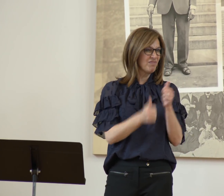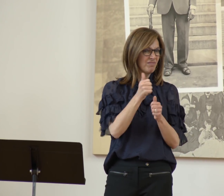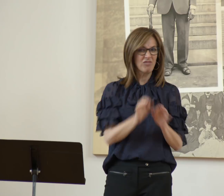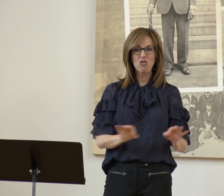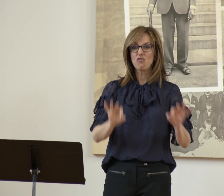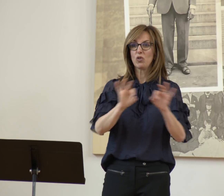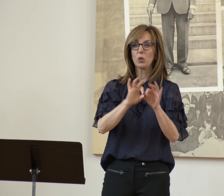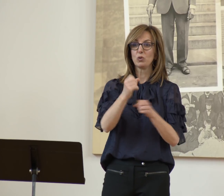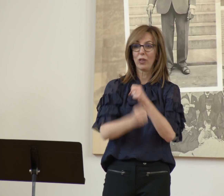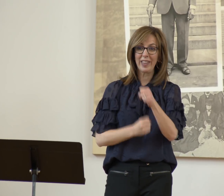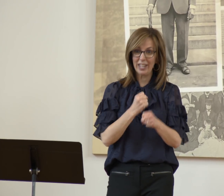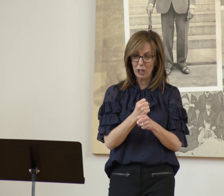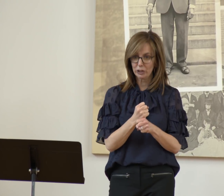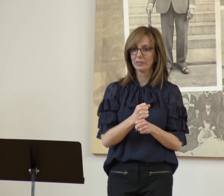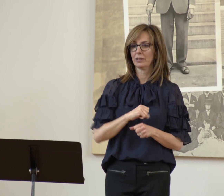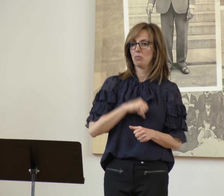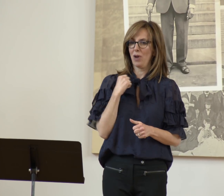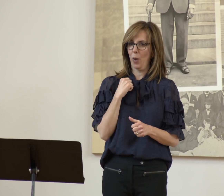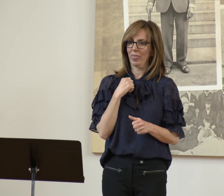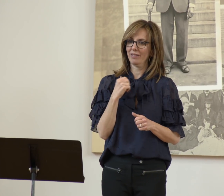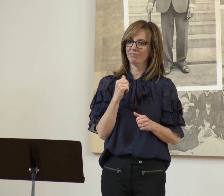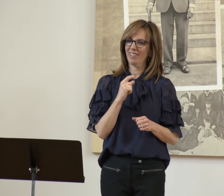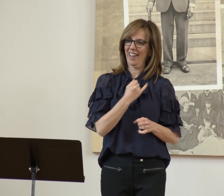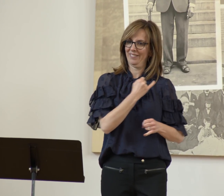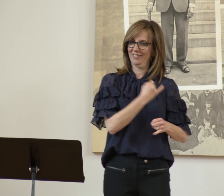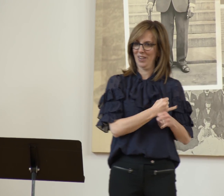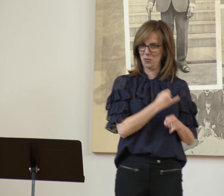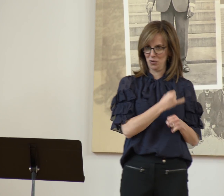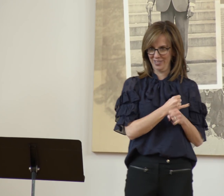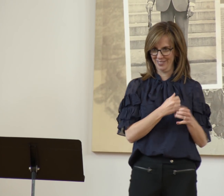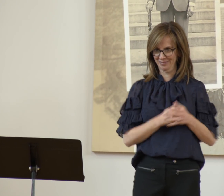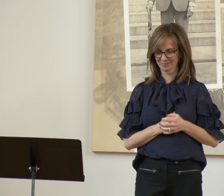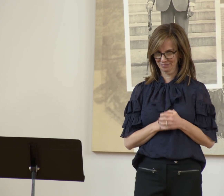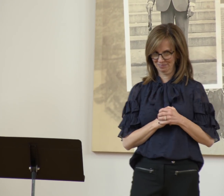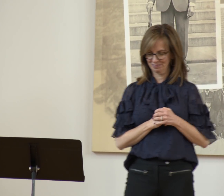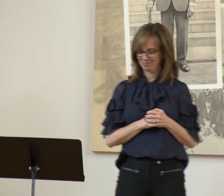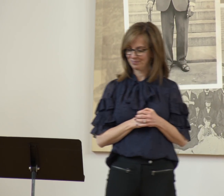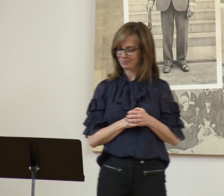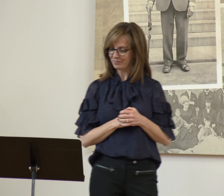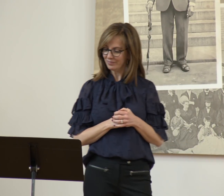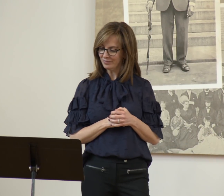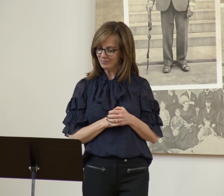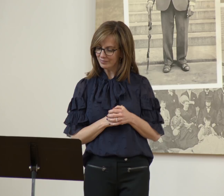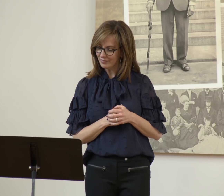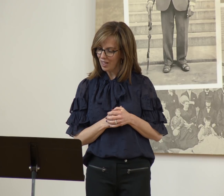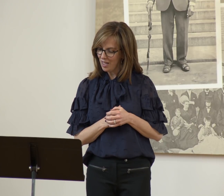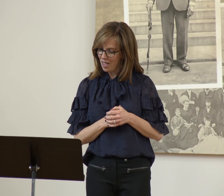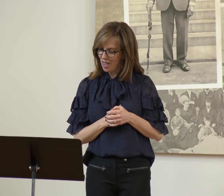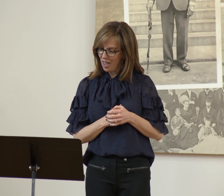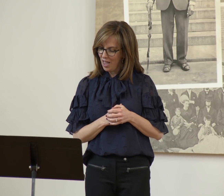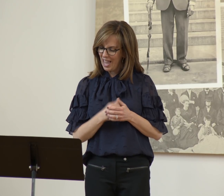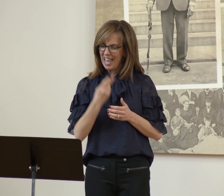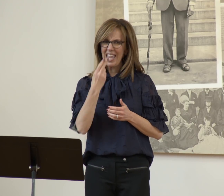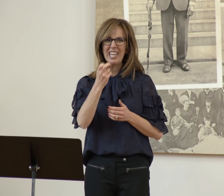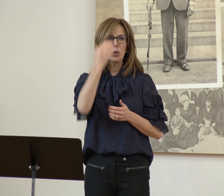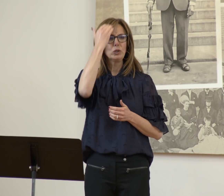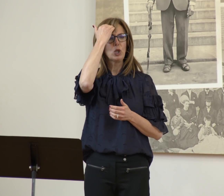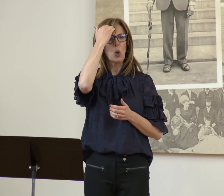So we say his most crucial years, proudly, were spent at Fanwood.